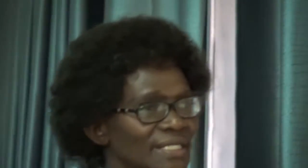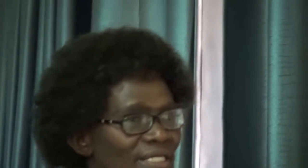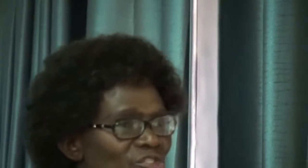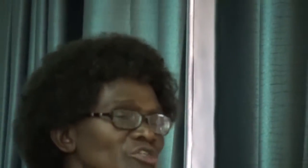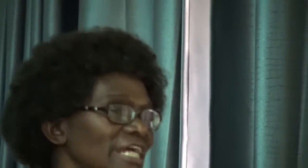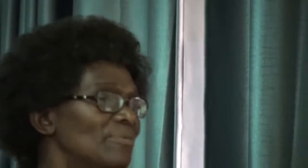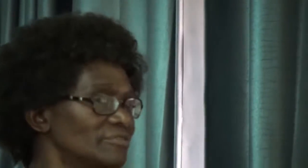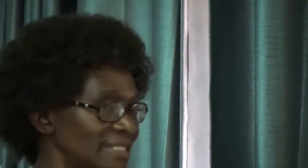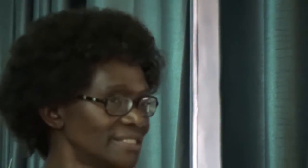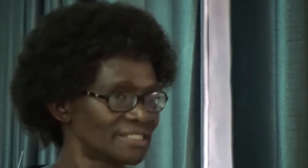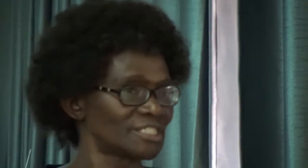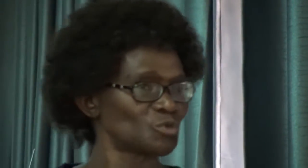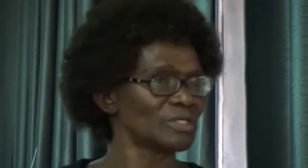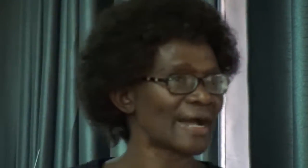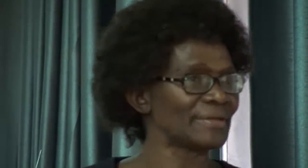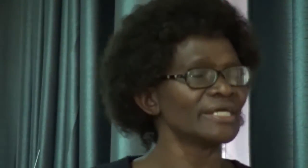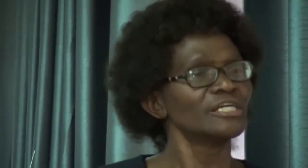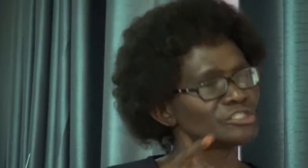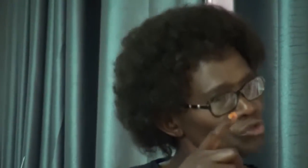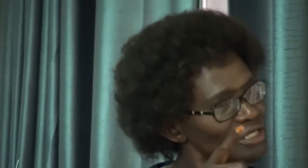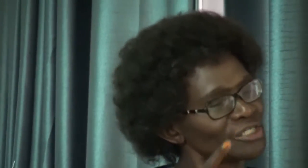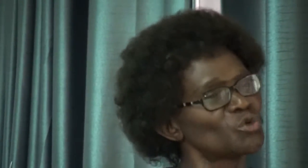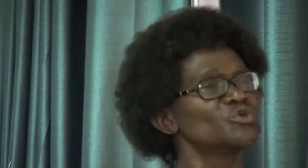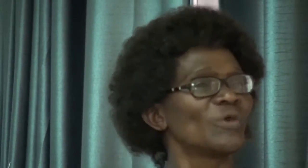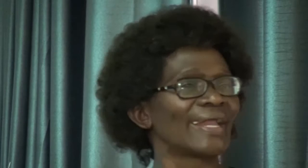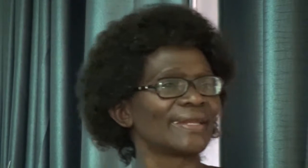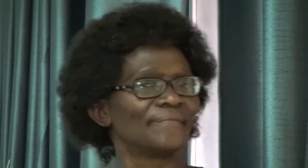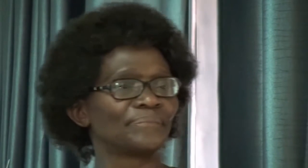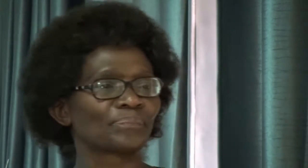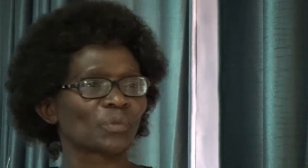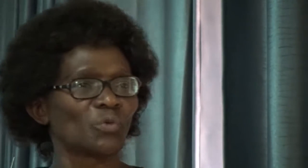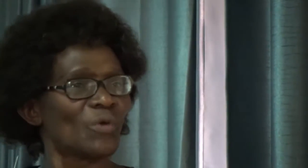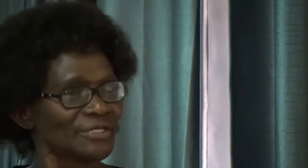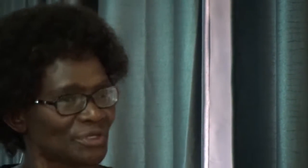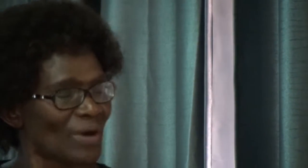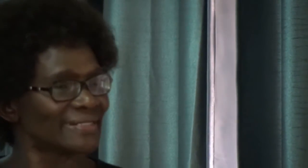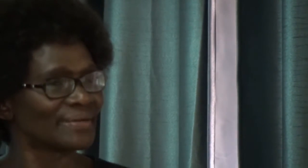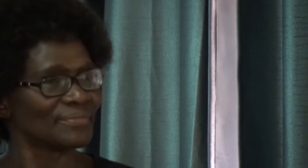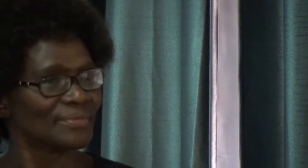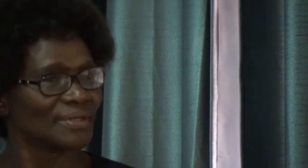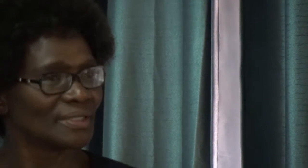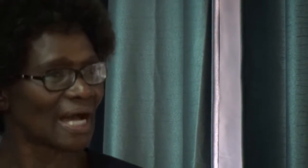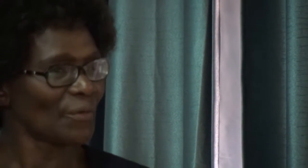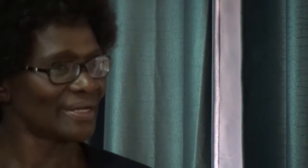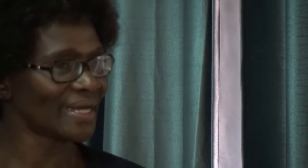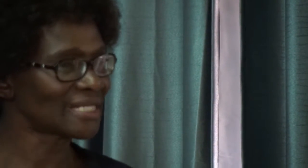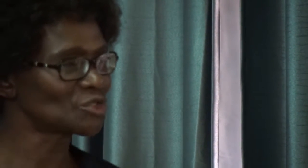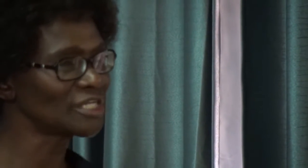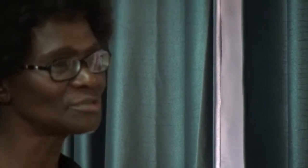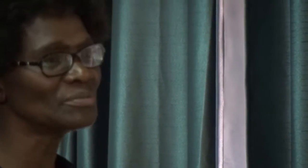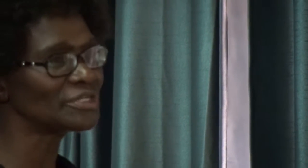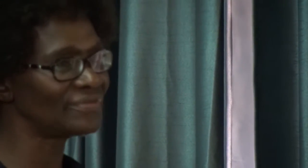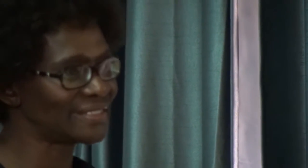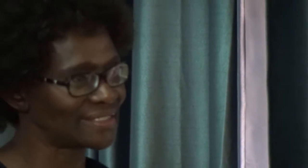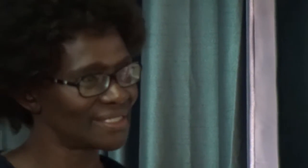it. Those type of statistics will come in. Students who do well, we want to reward them. How will the other